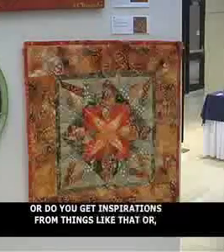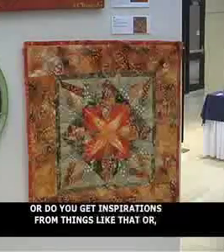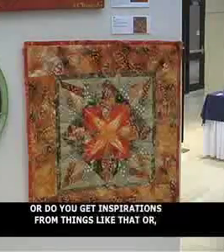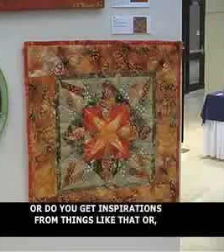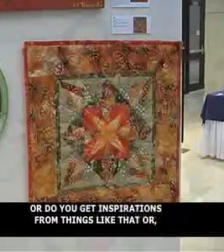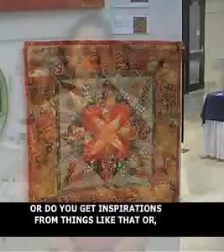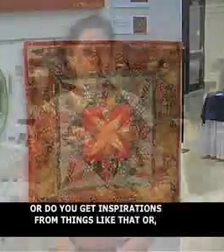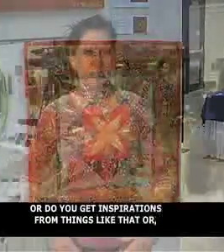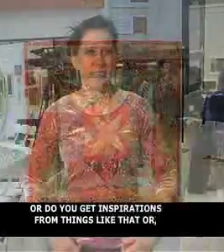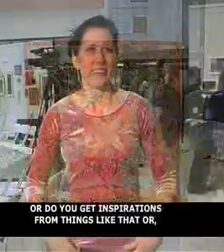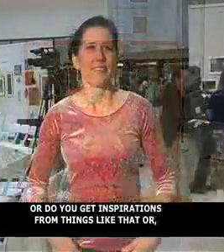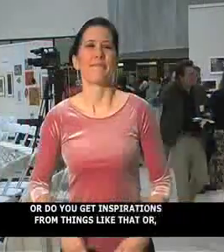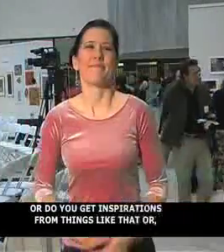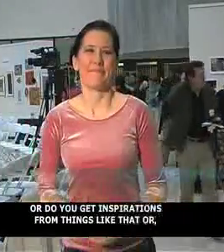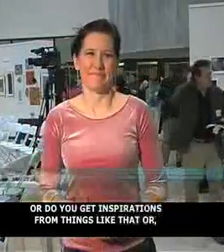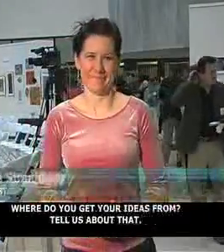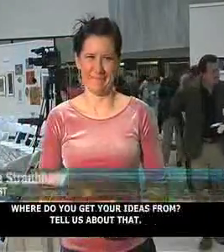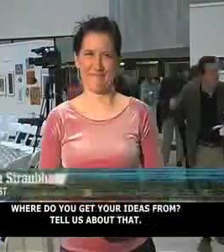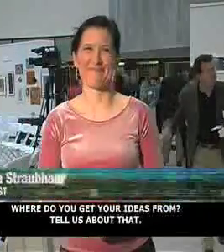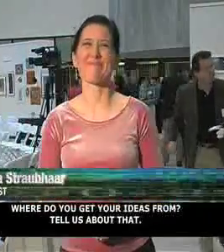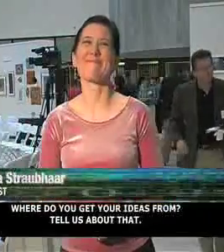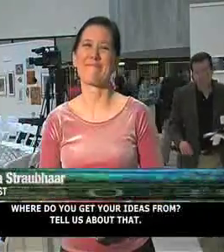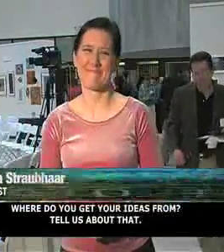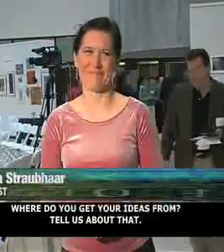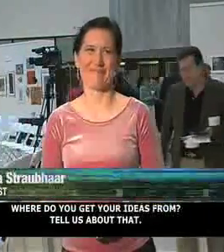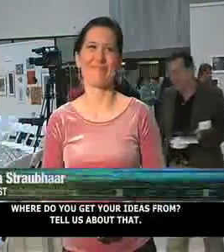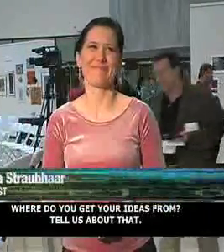like that, or where do you get your ideas from? Tell us about that.